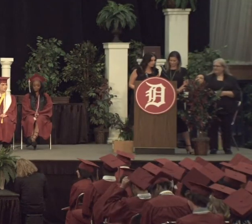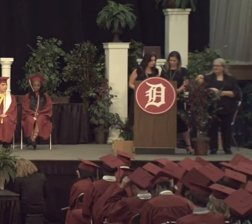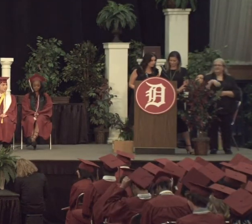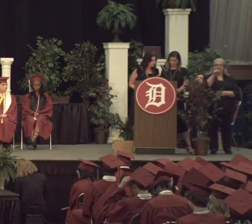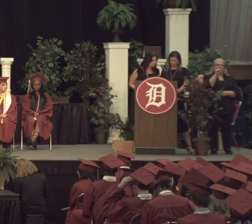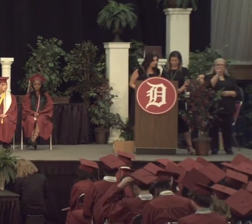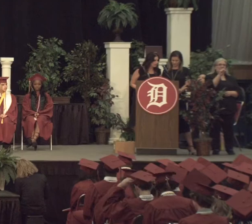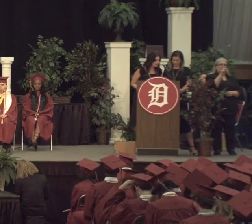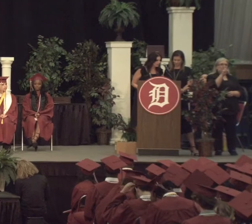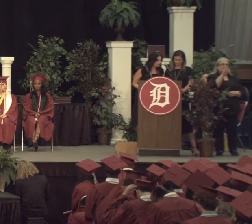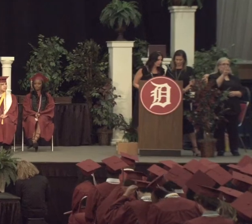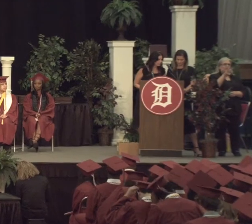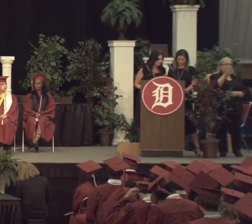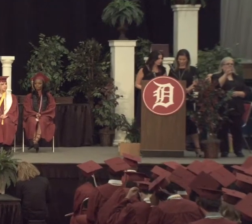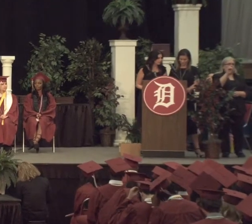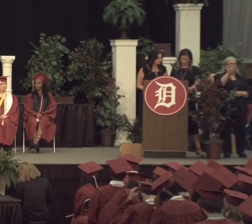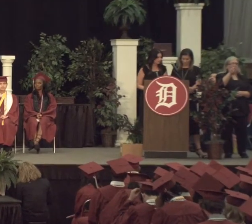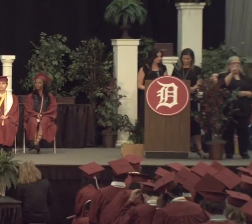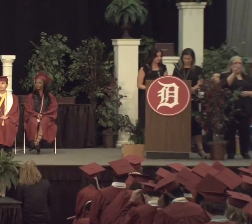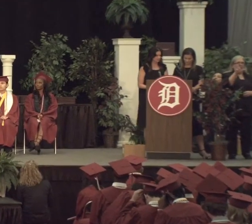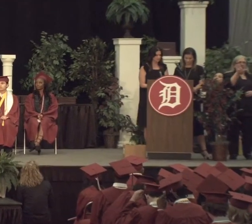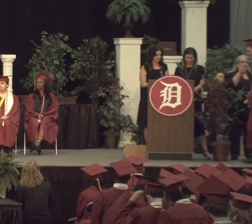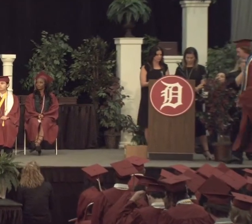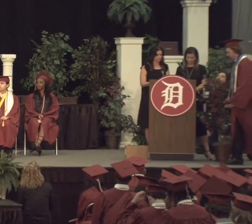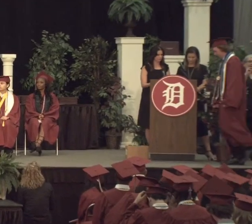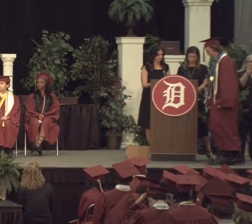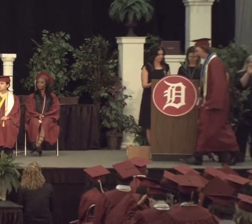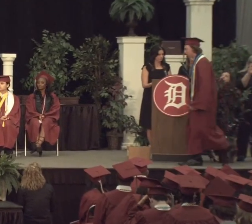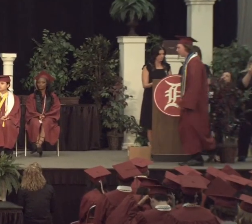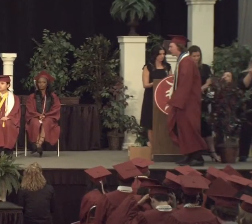Andrew Bowler, magna cum laude.